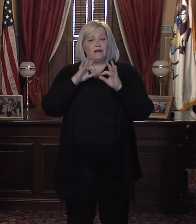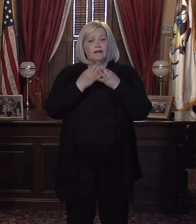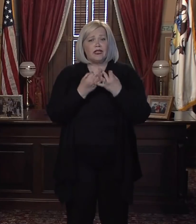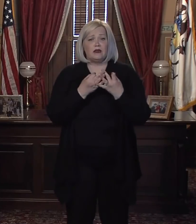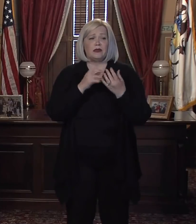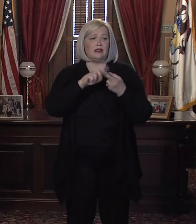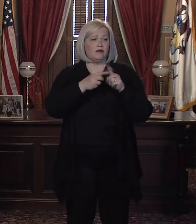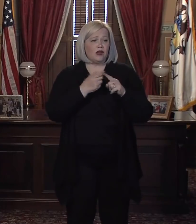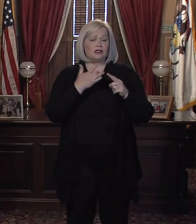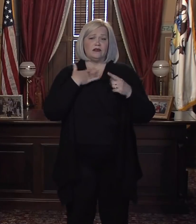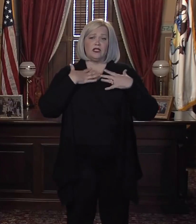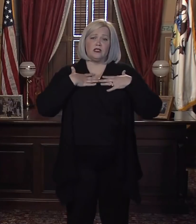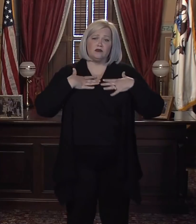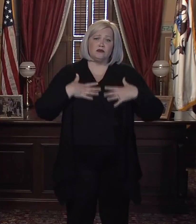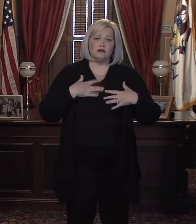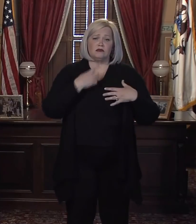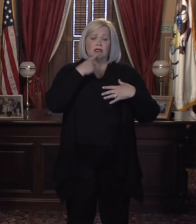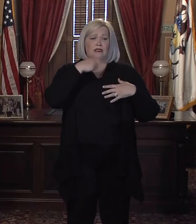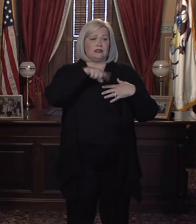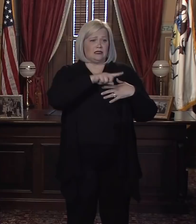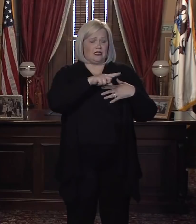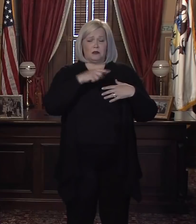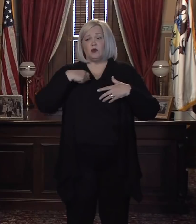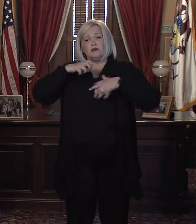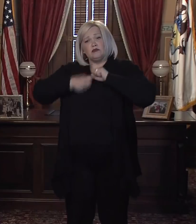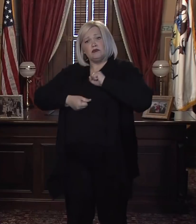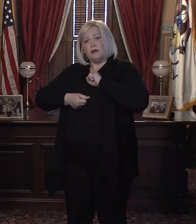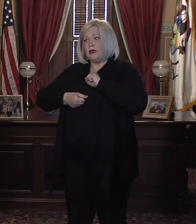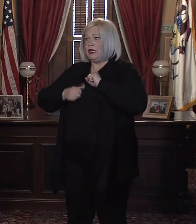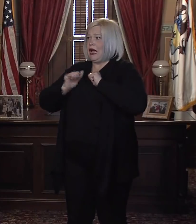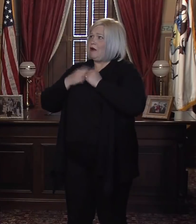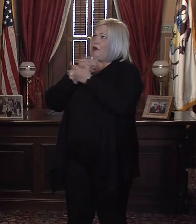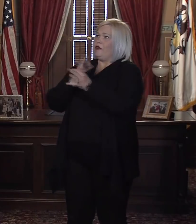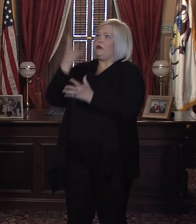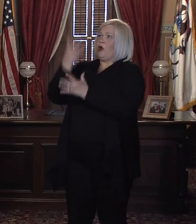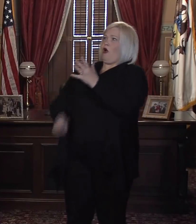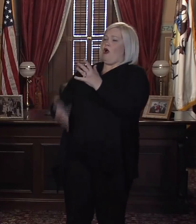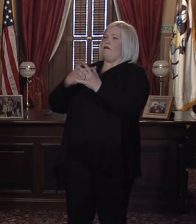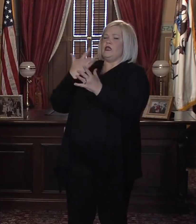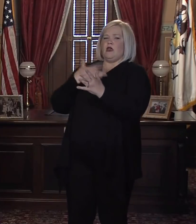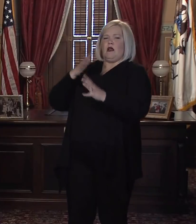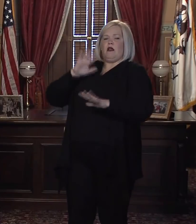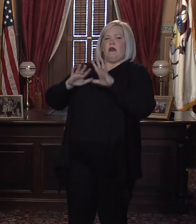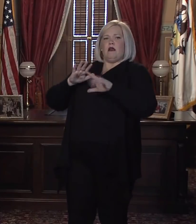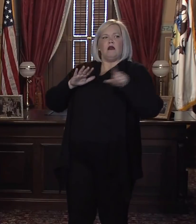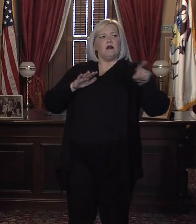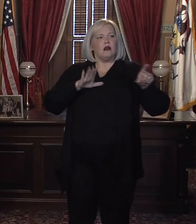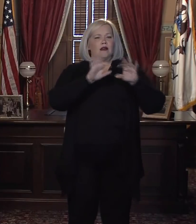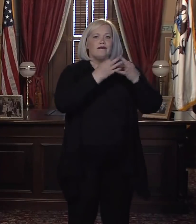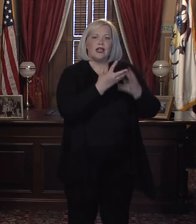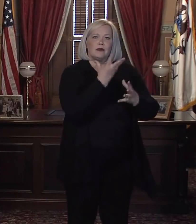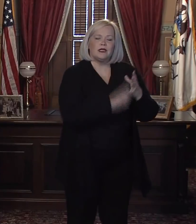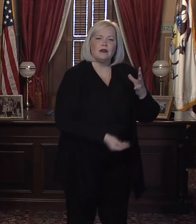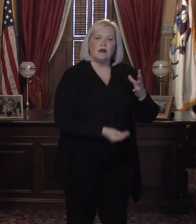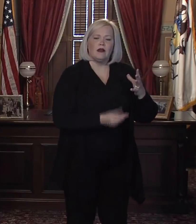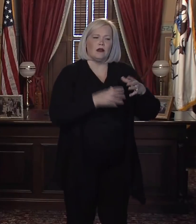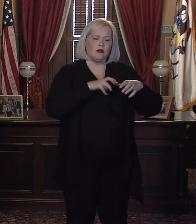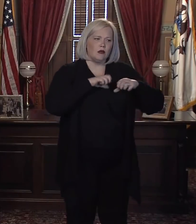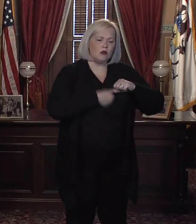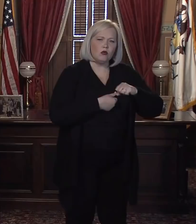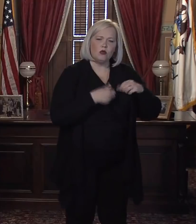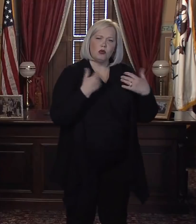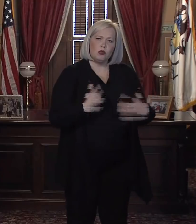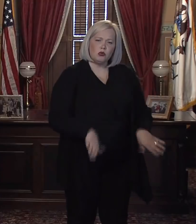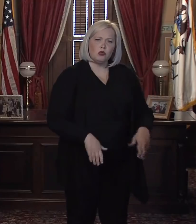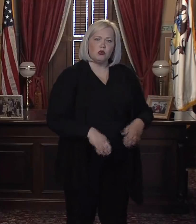mourning. While some of us are grieving the loss of our freedom, they're grieving the loss of their loved ones. There's a story in